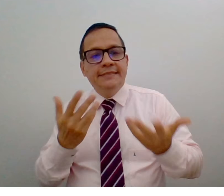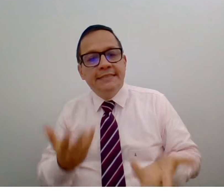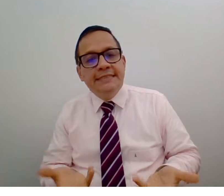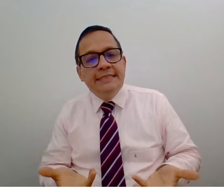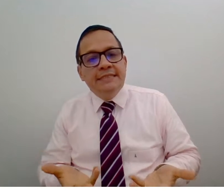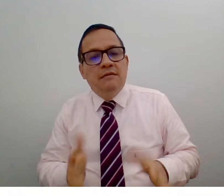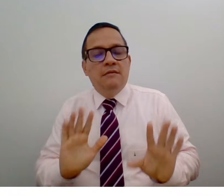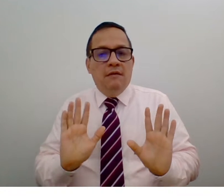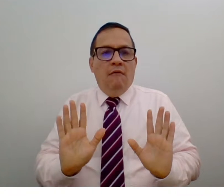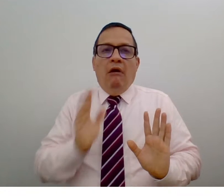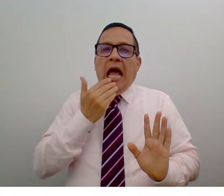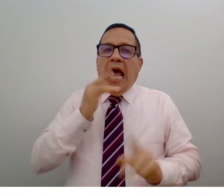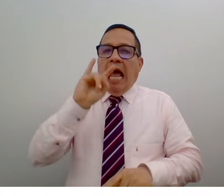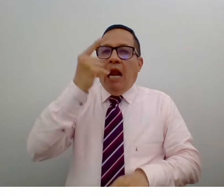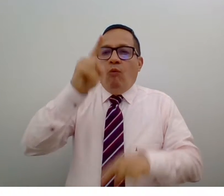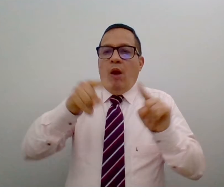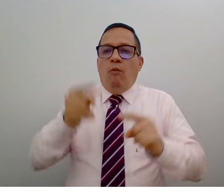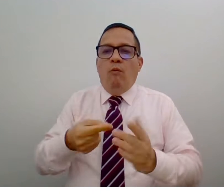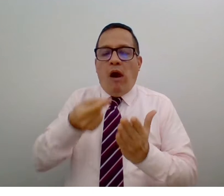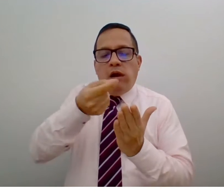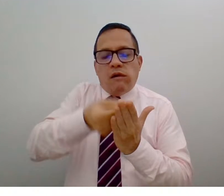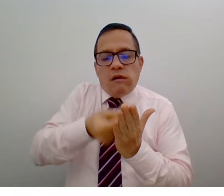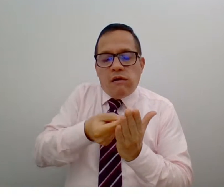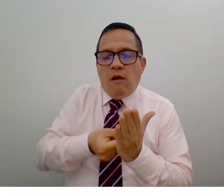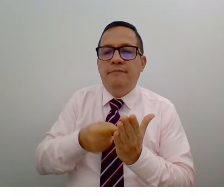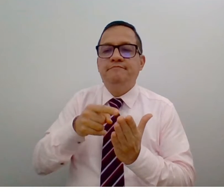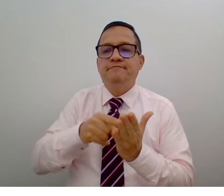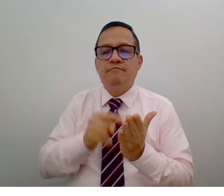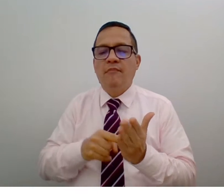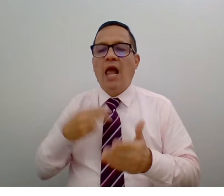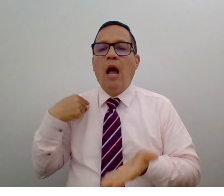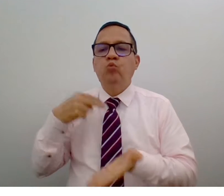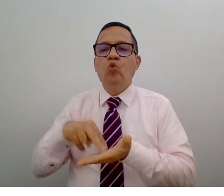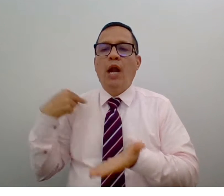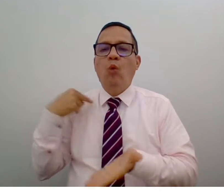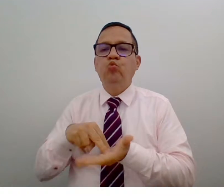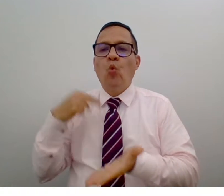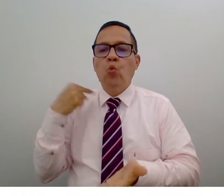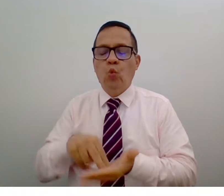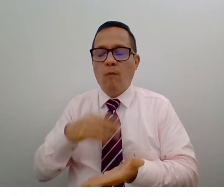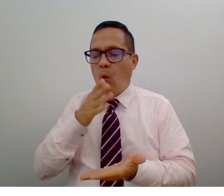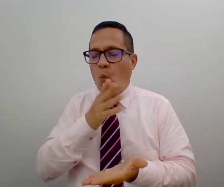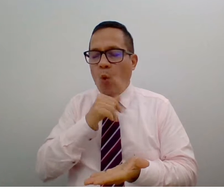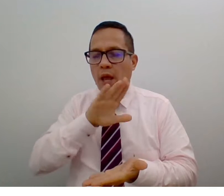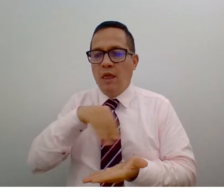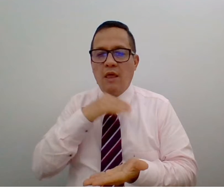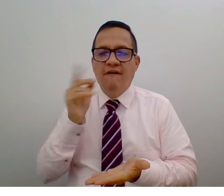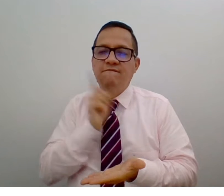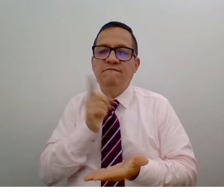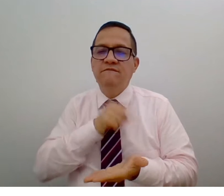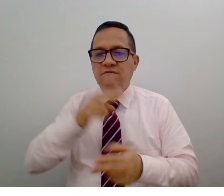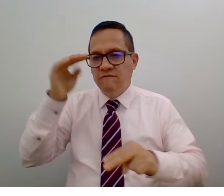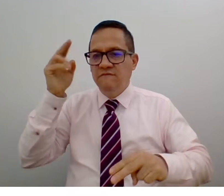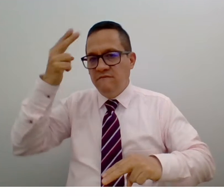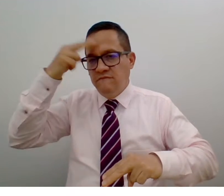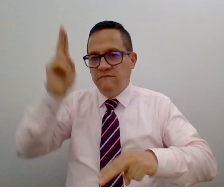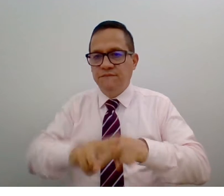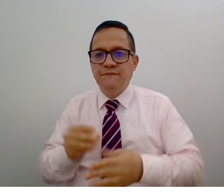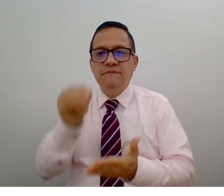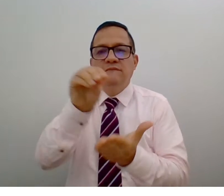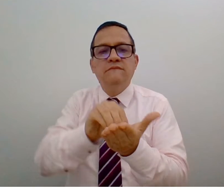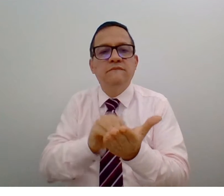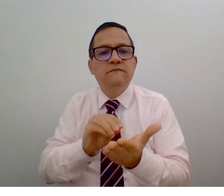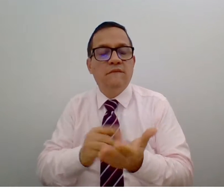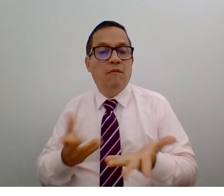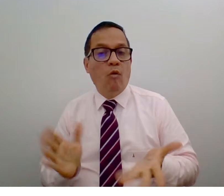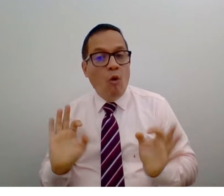includes citations where there is no match between these and the reference in paragraph F, to reproduce, or